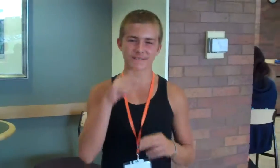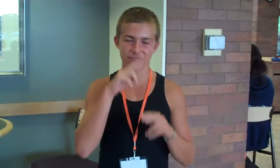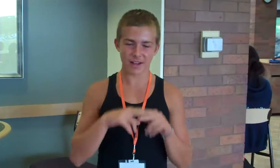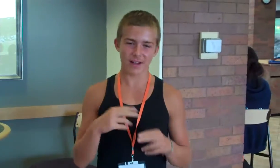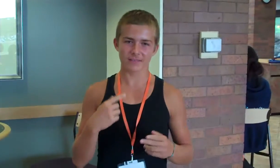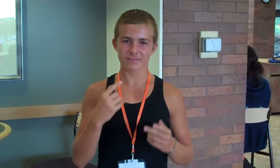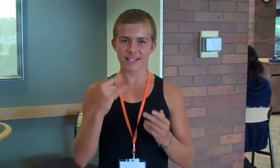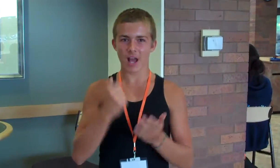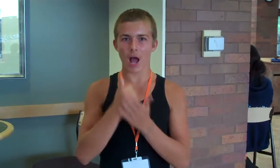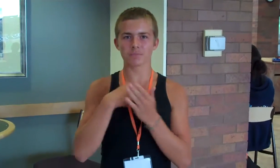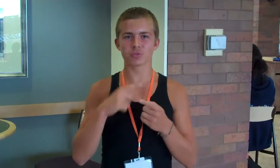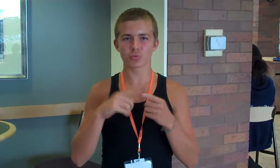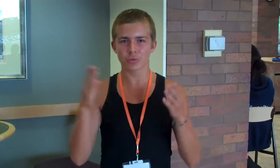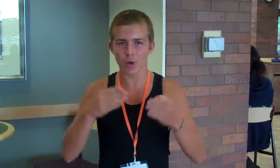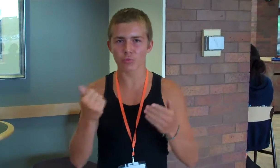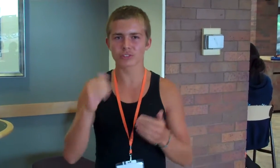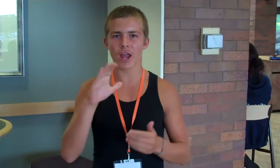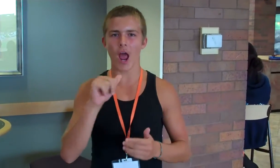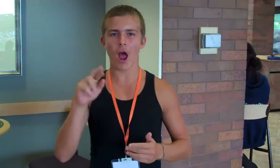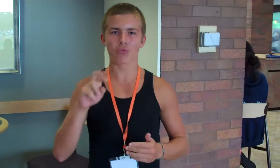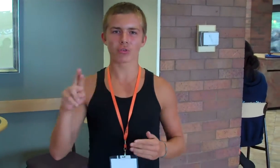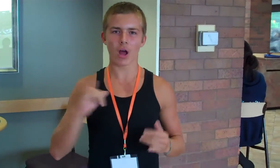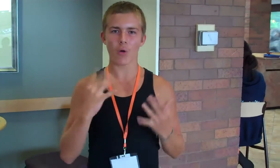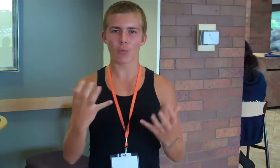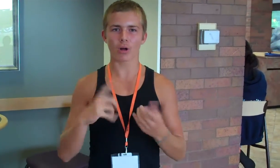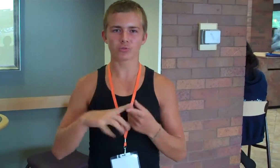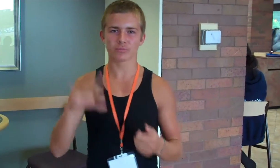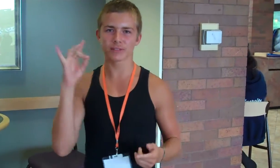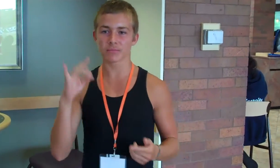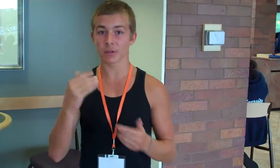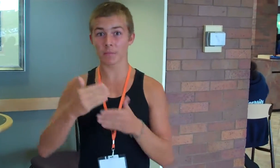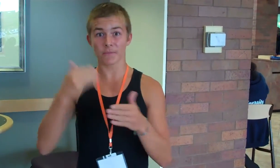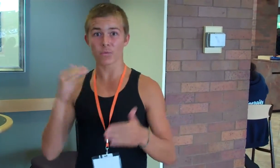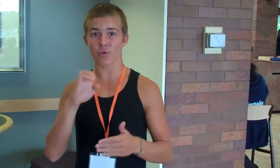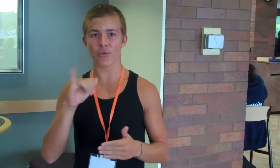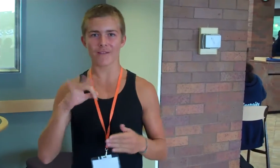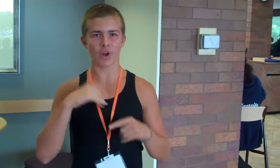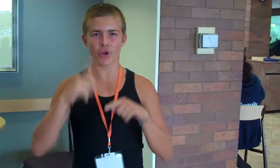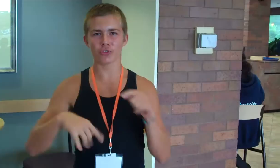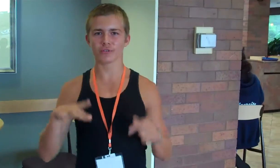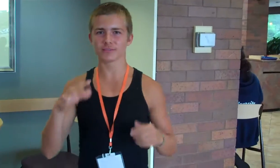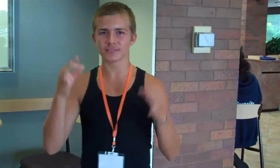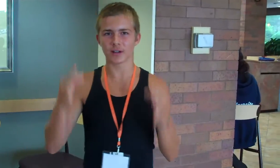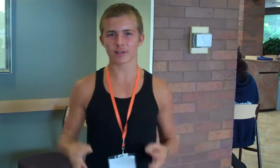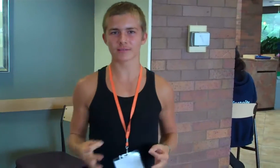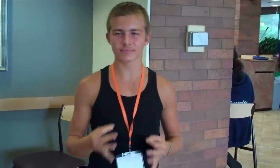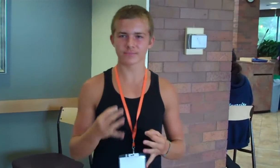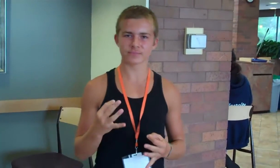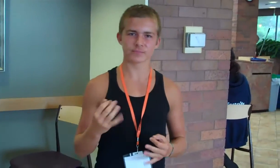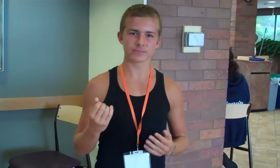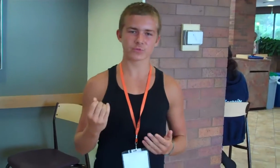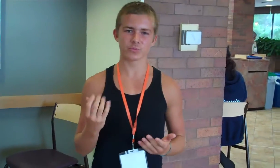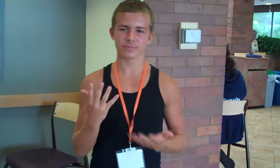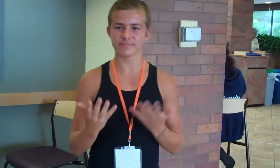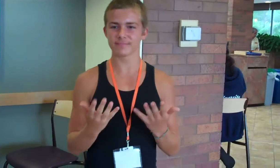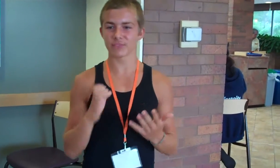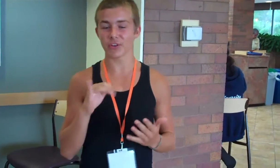UIF was fun. helped me to narrow down which career I want to pick. Before UIF, I couldn't decide, so